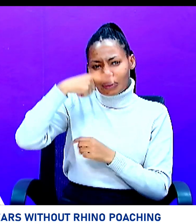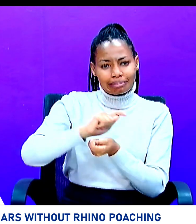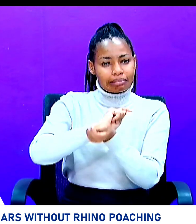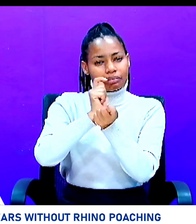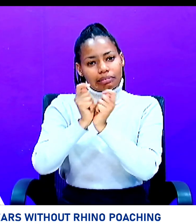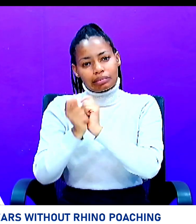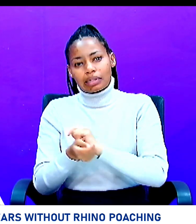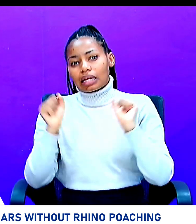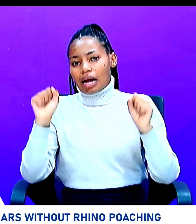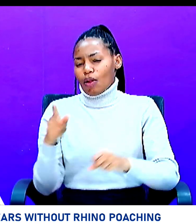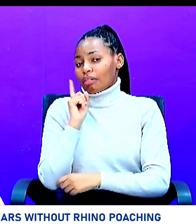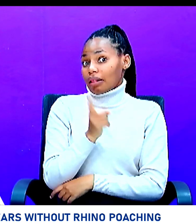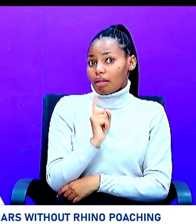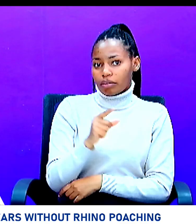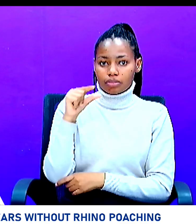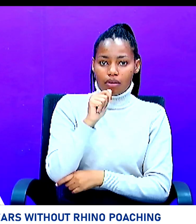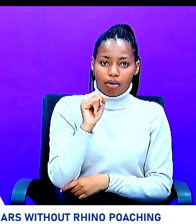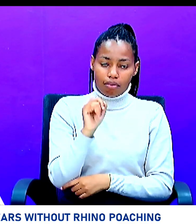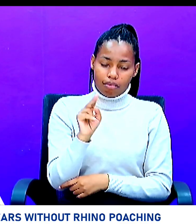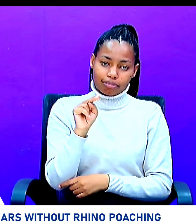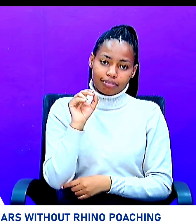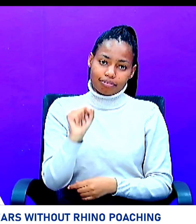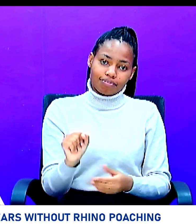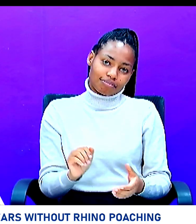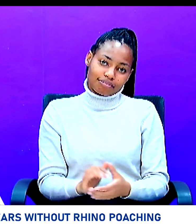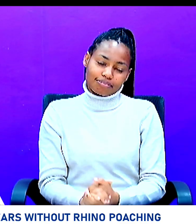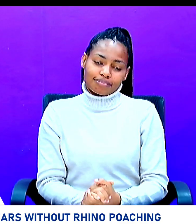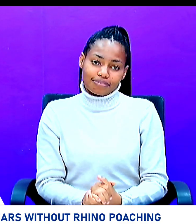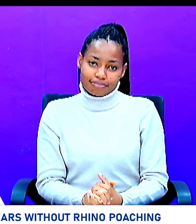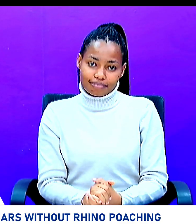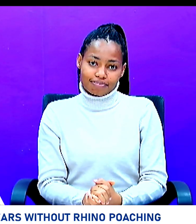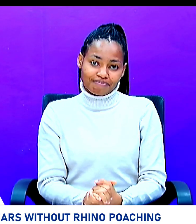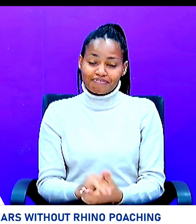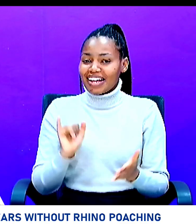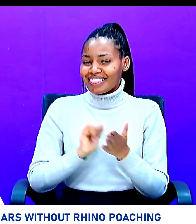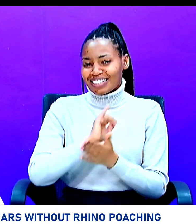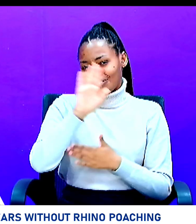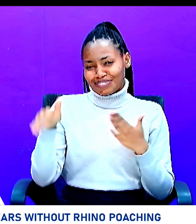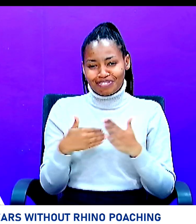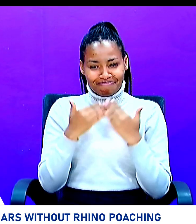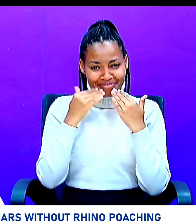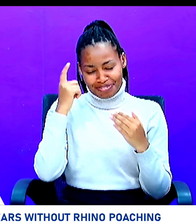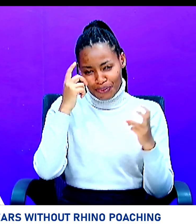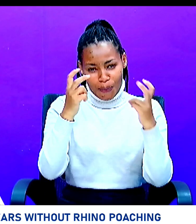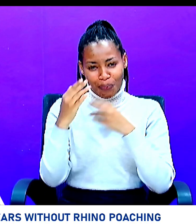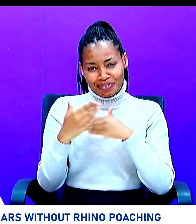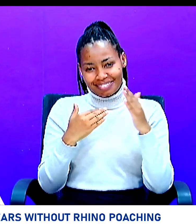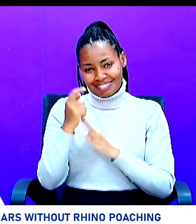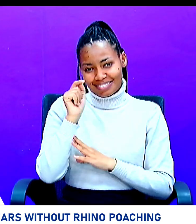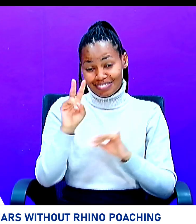However, drought and policy changes could threaten the gains. That is all we had prepared for you viewers